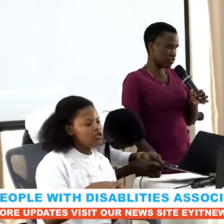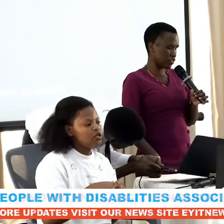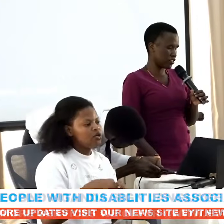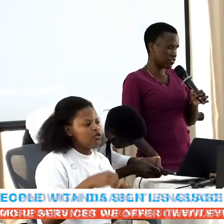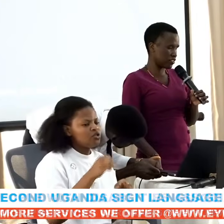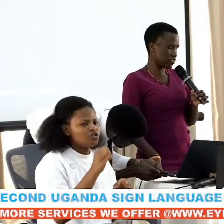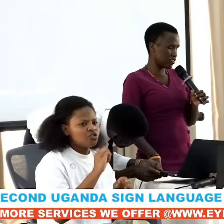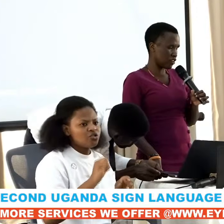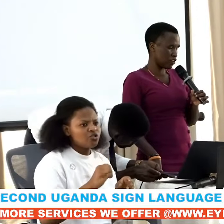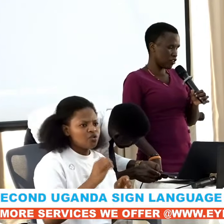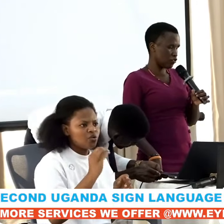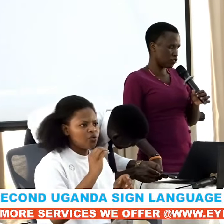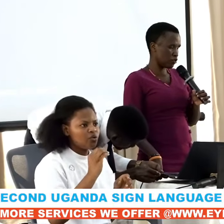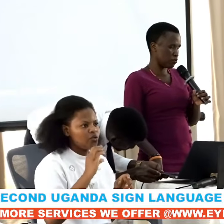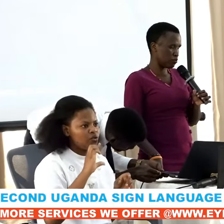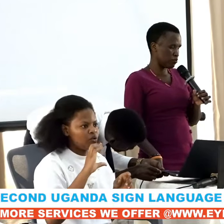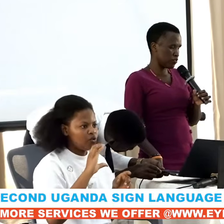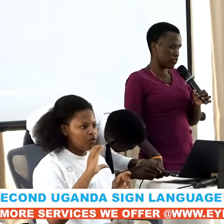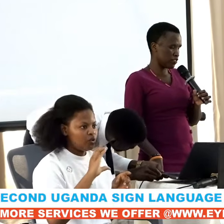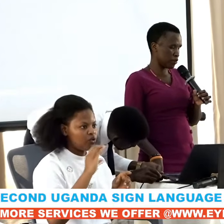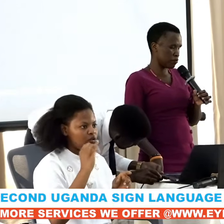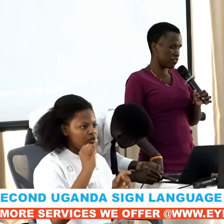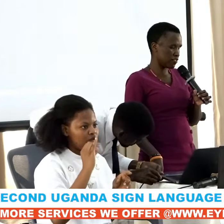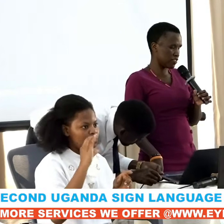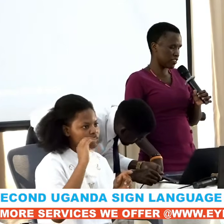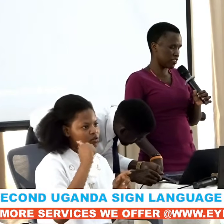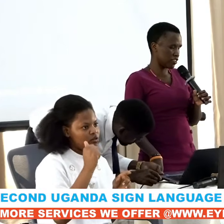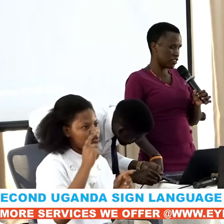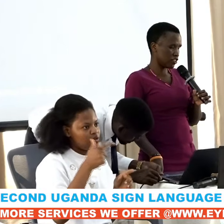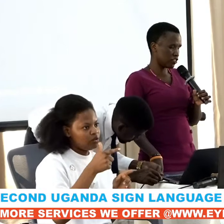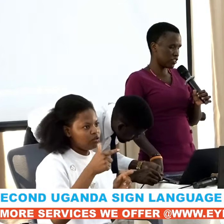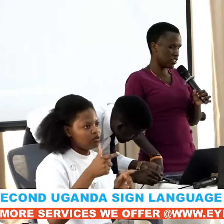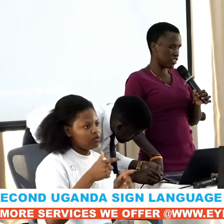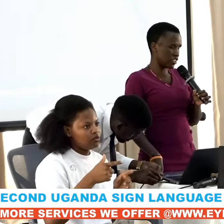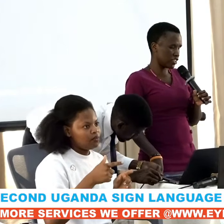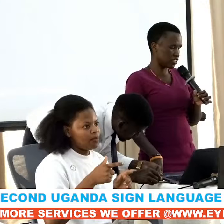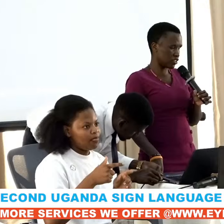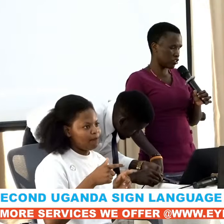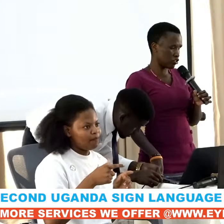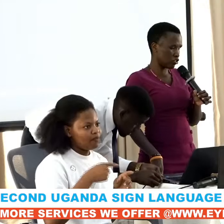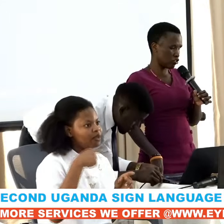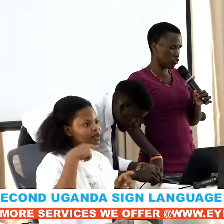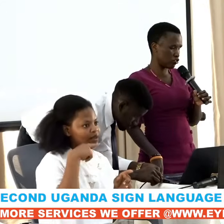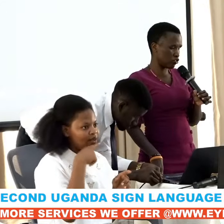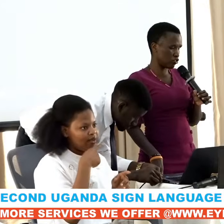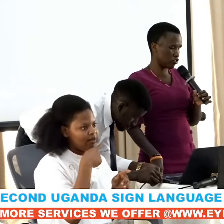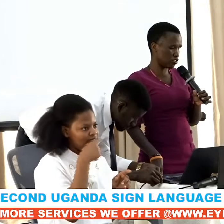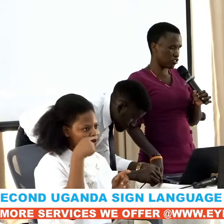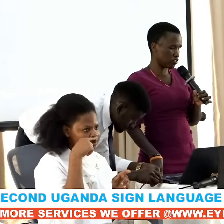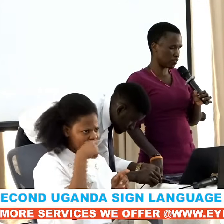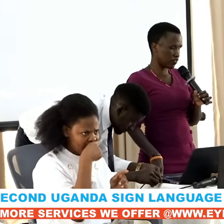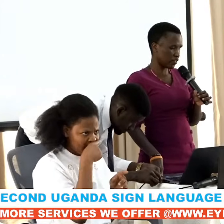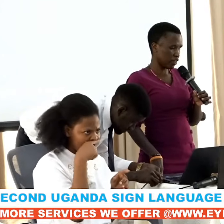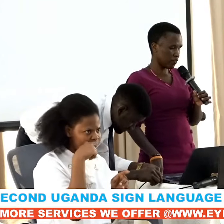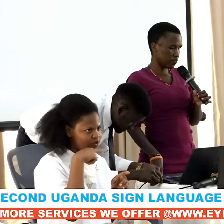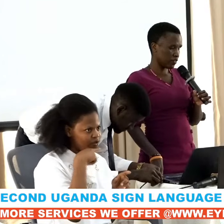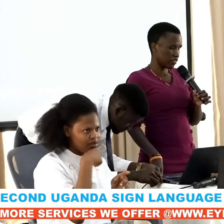and Rights from Nsamizi Training Institute.